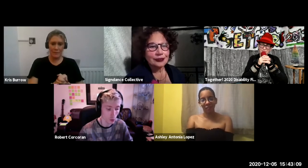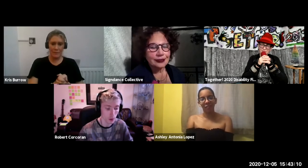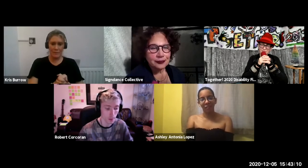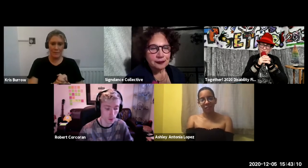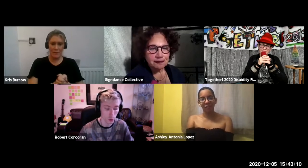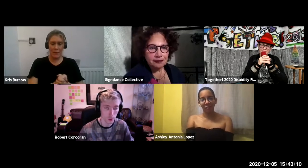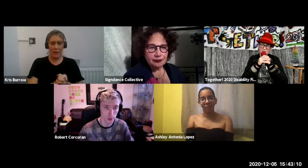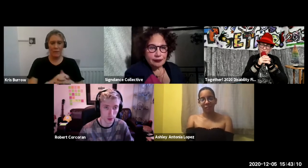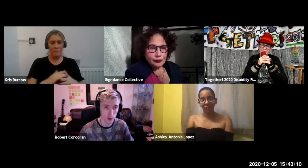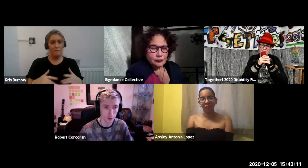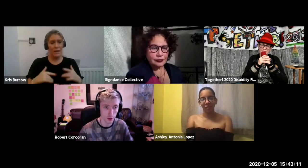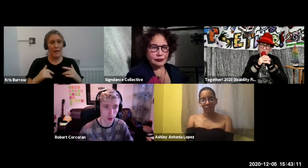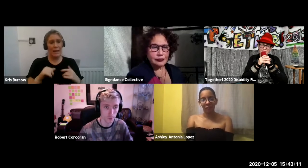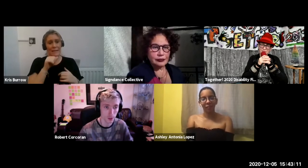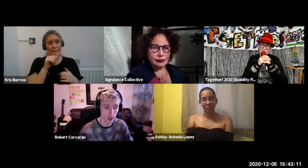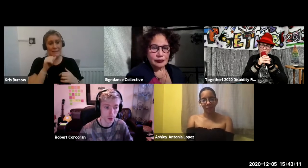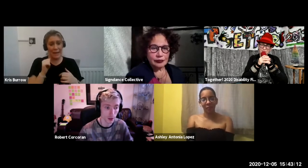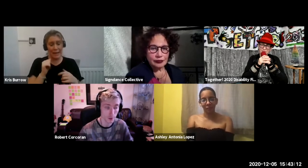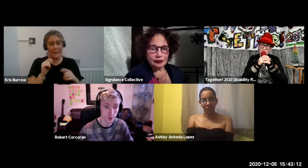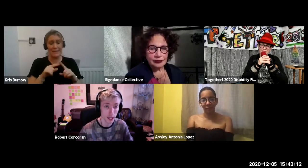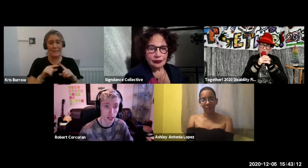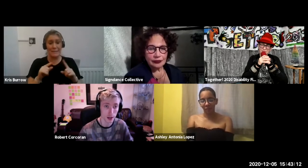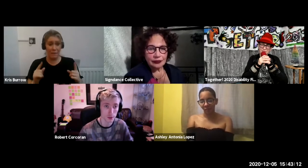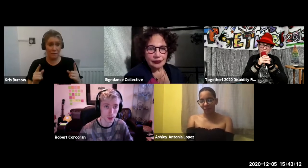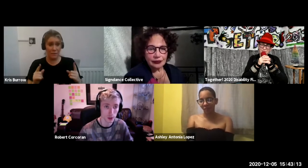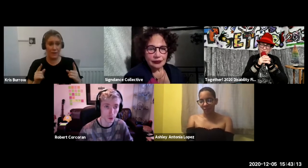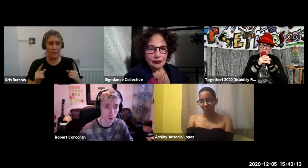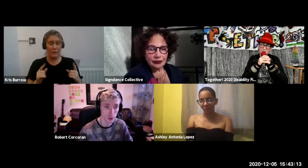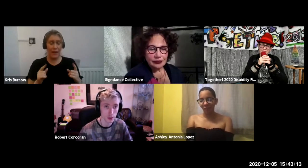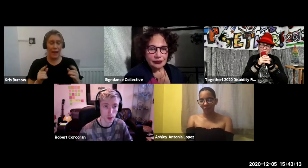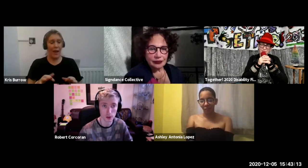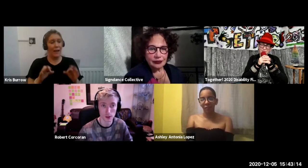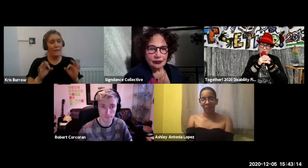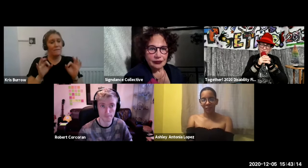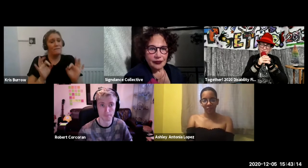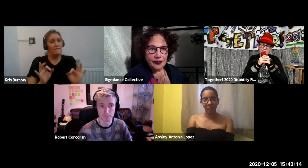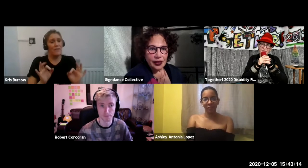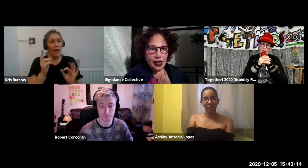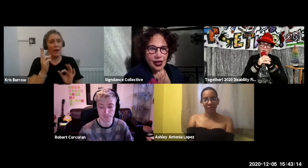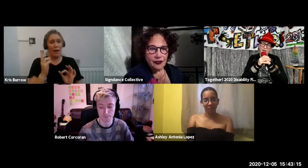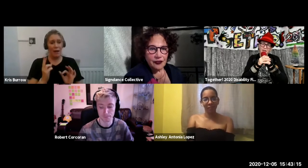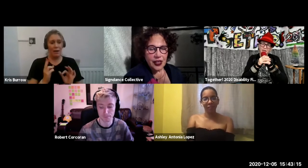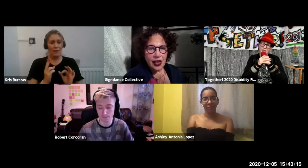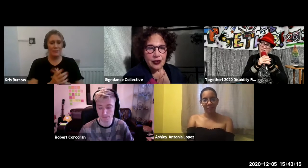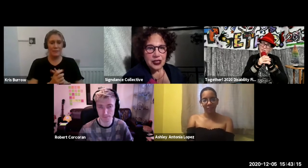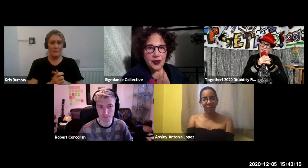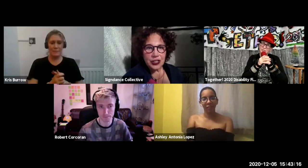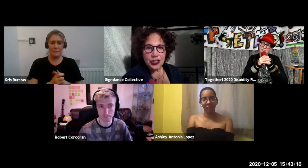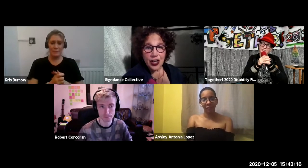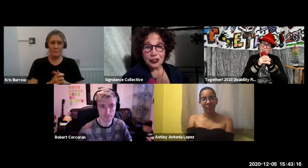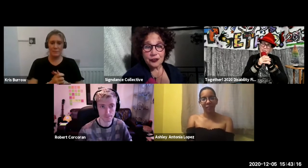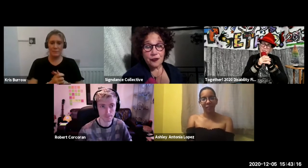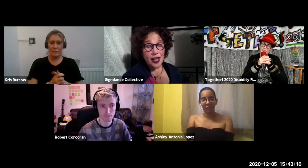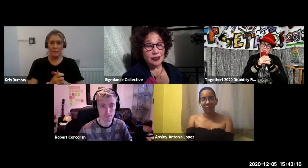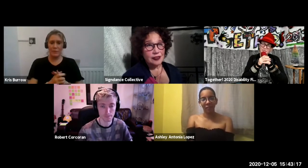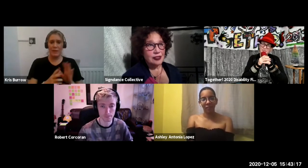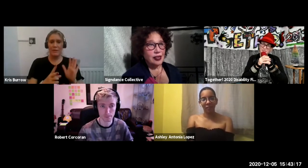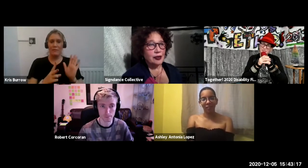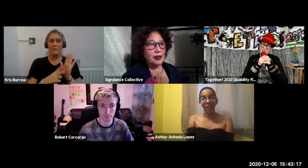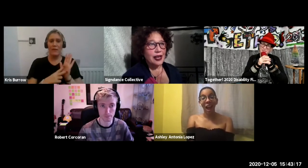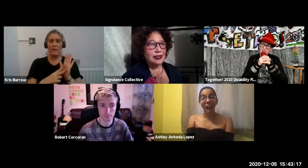different one to what we've seen so far, and yeah, fine art at the forefront of that one. And Viviana is my childhood